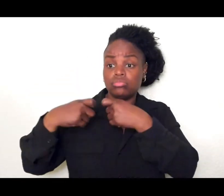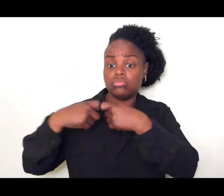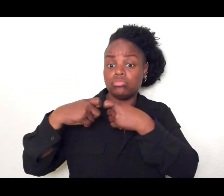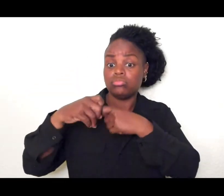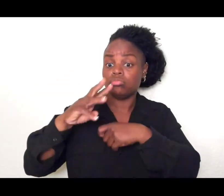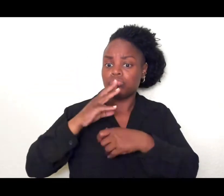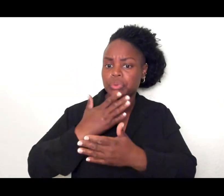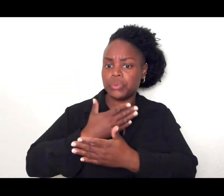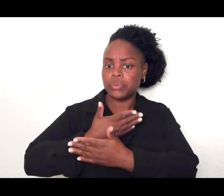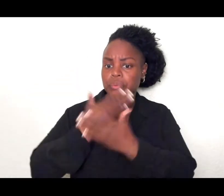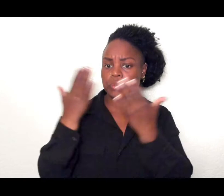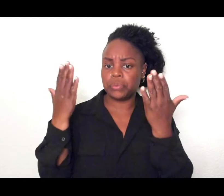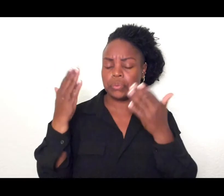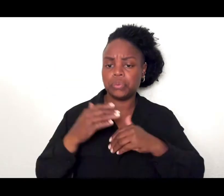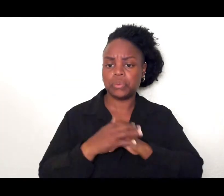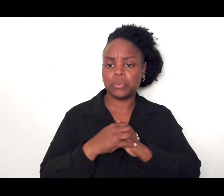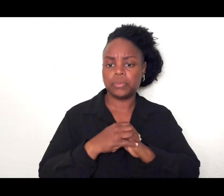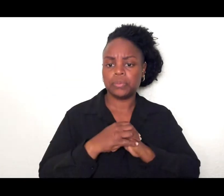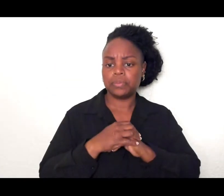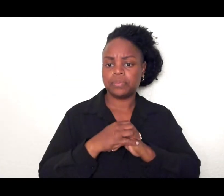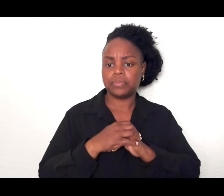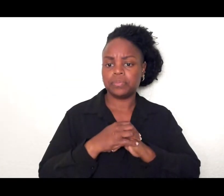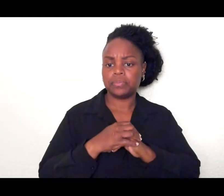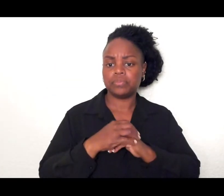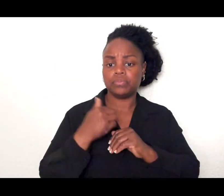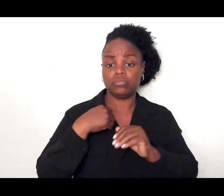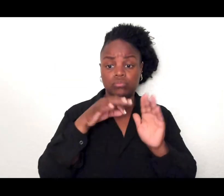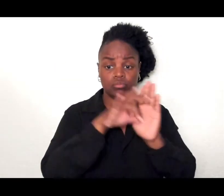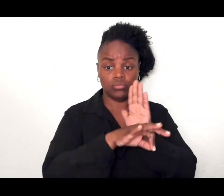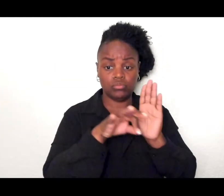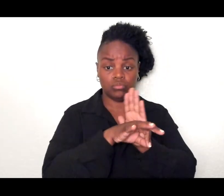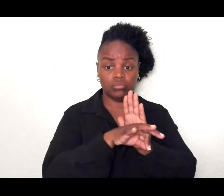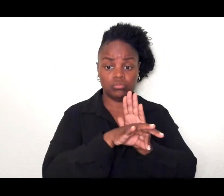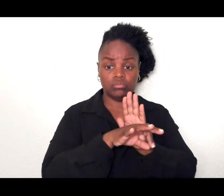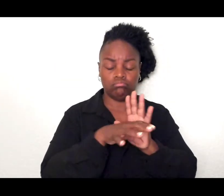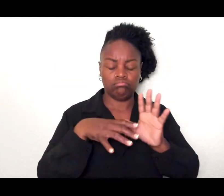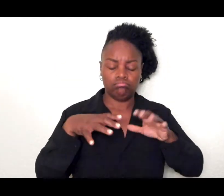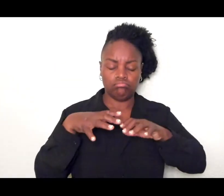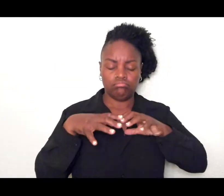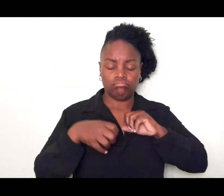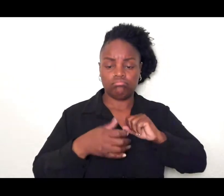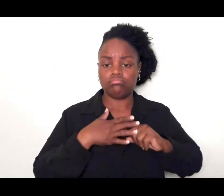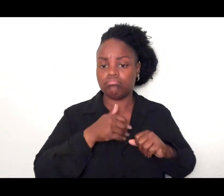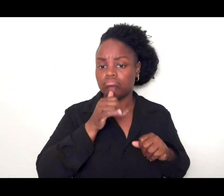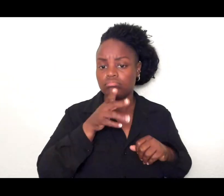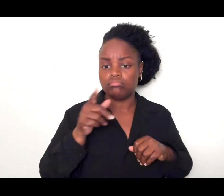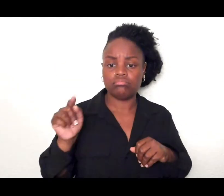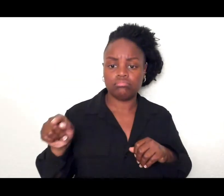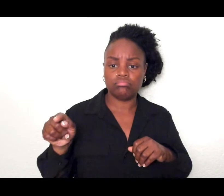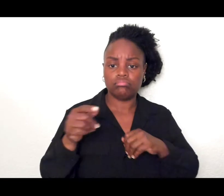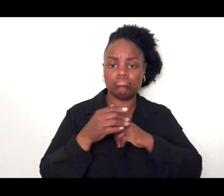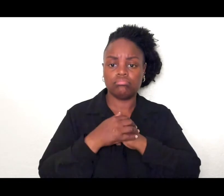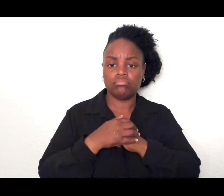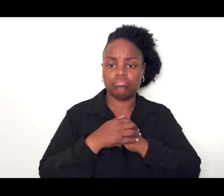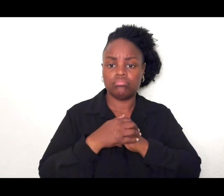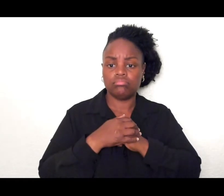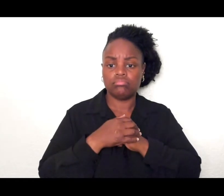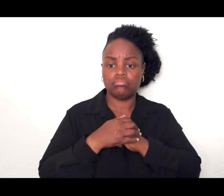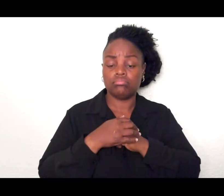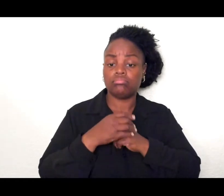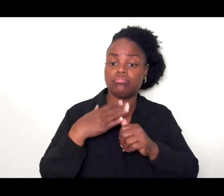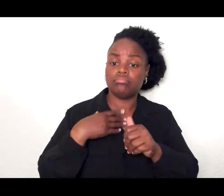devastated New Orleans. It was Puerto Rico that had access to international news stories and could